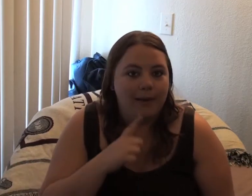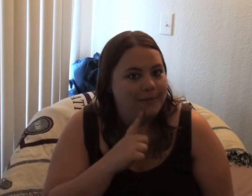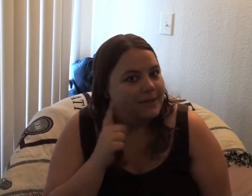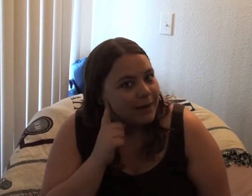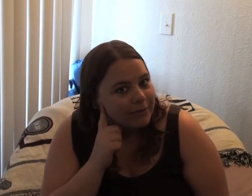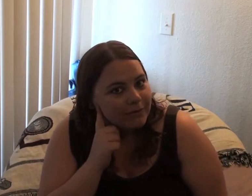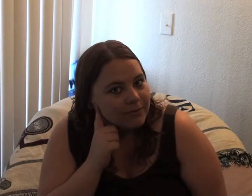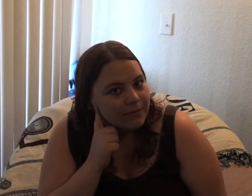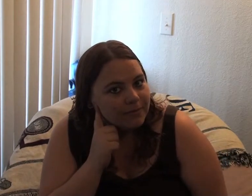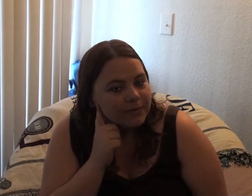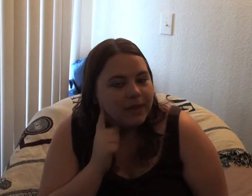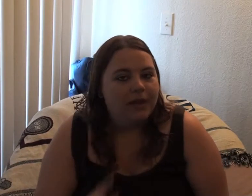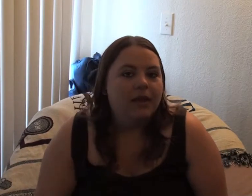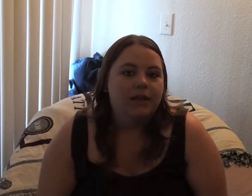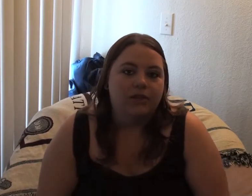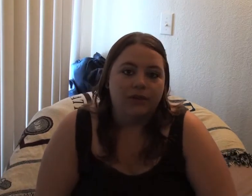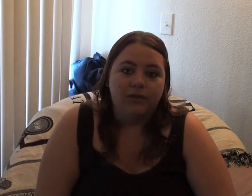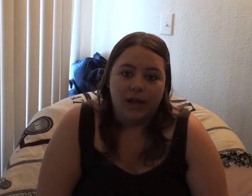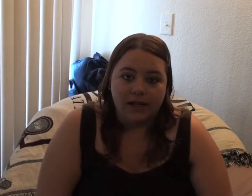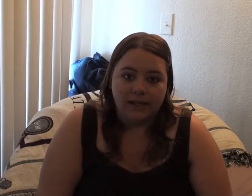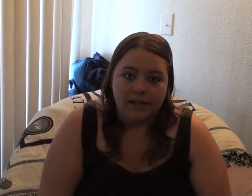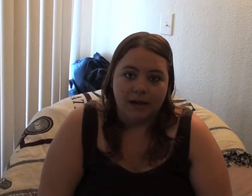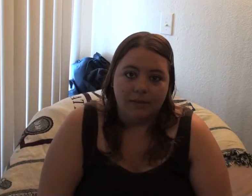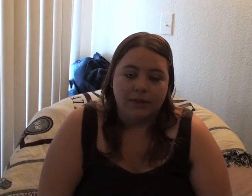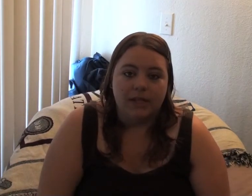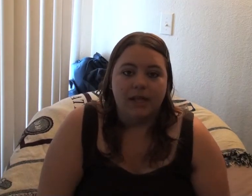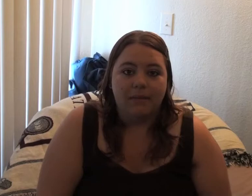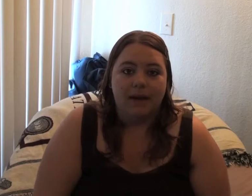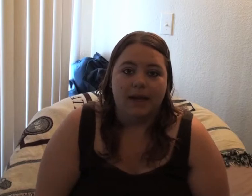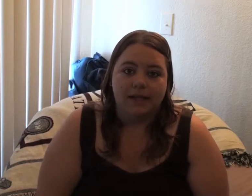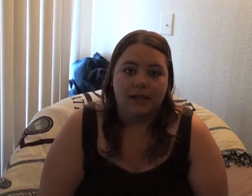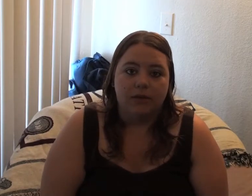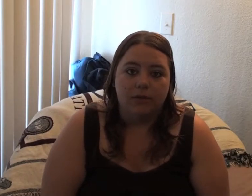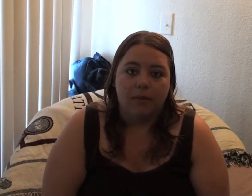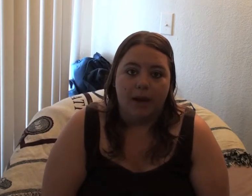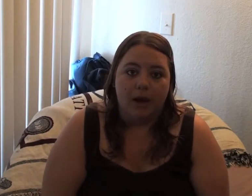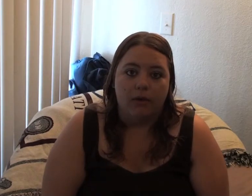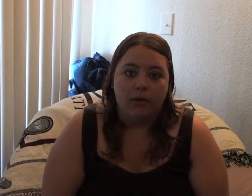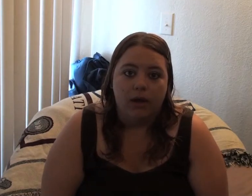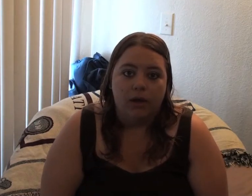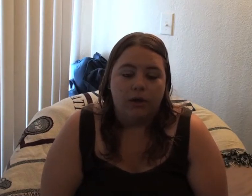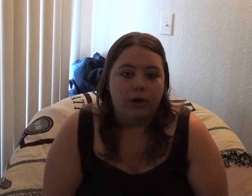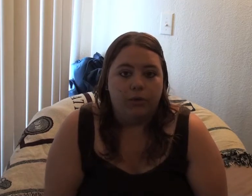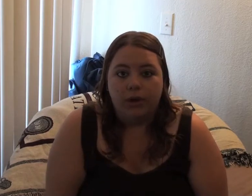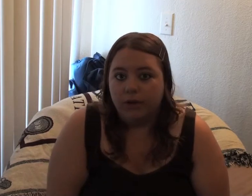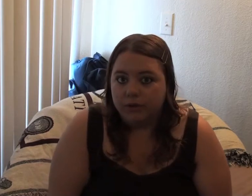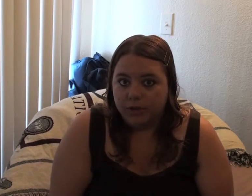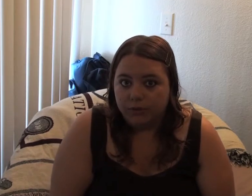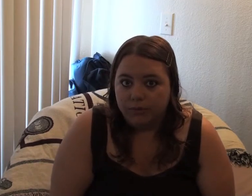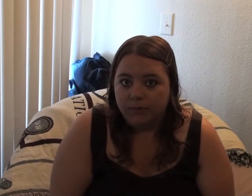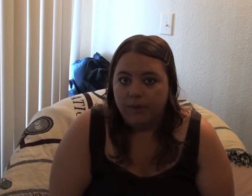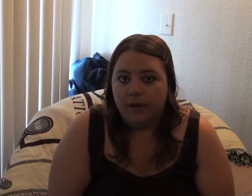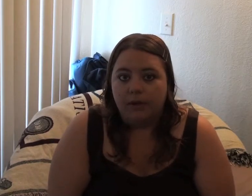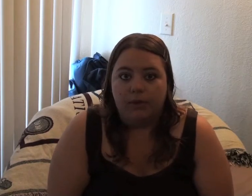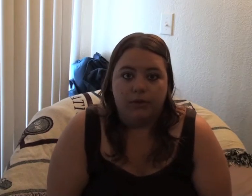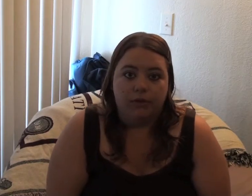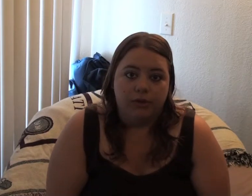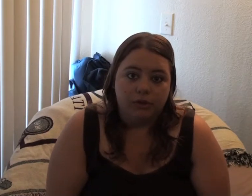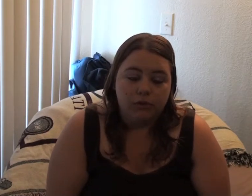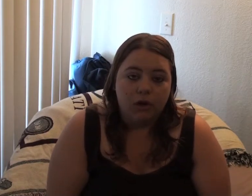I'm deaf. So after that is established, then they might ask you about, you know, what you do. Whether you go to school